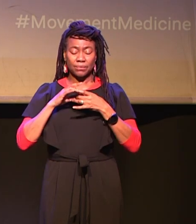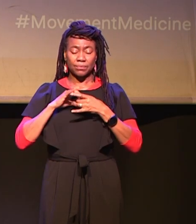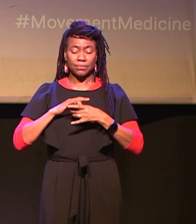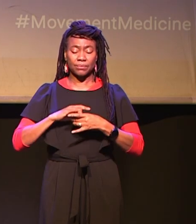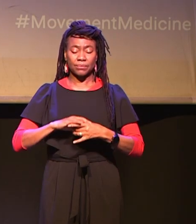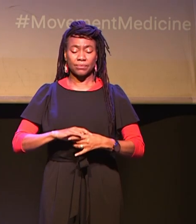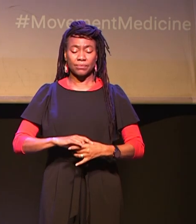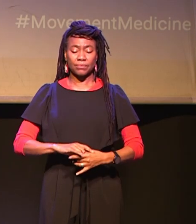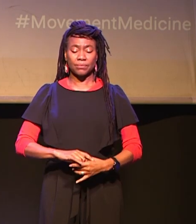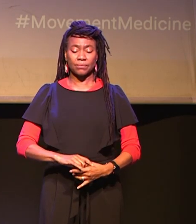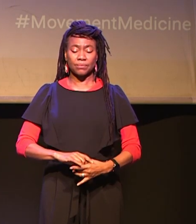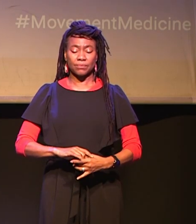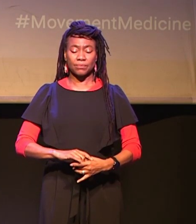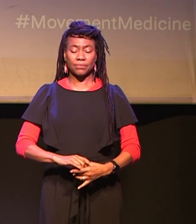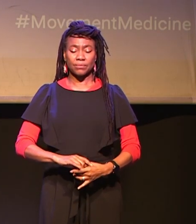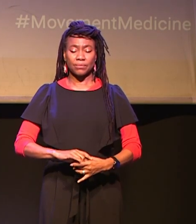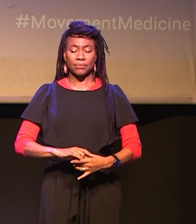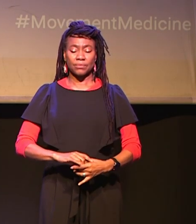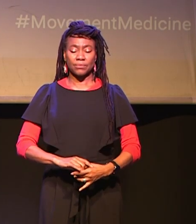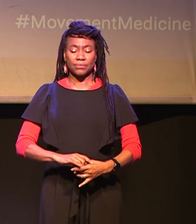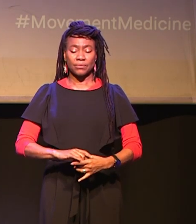into your density,